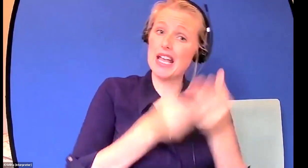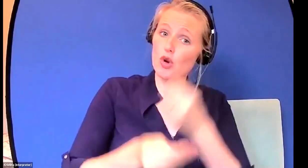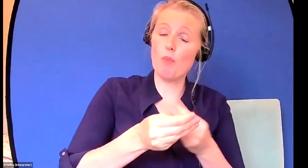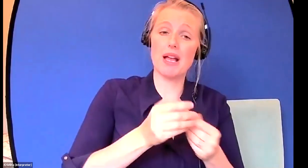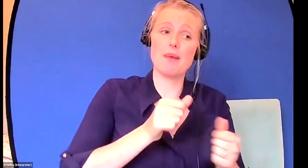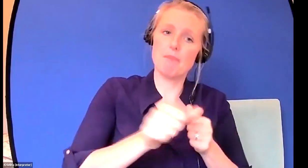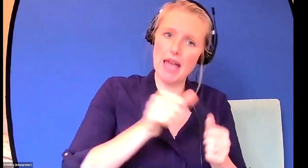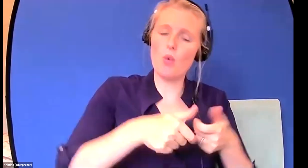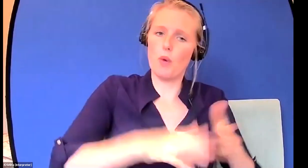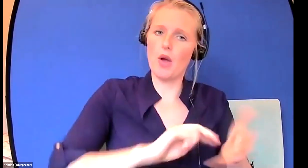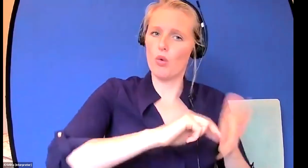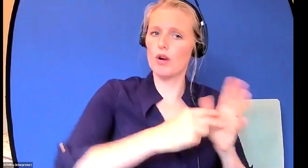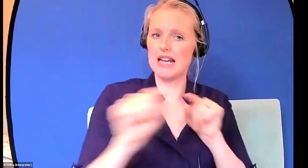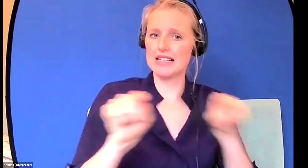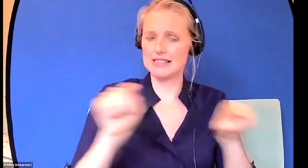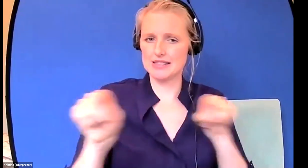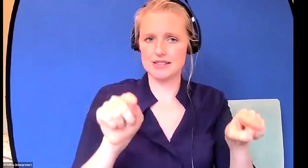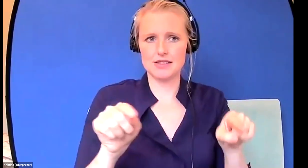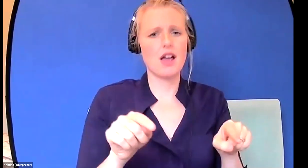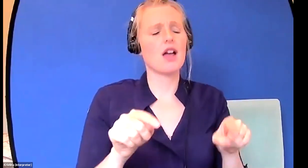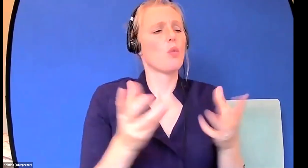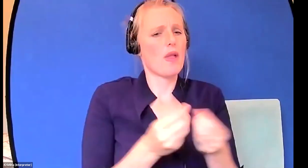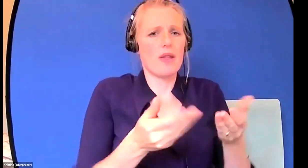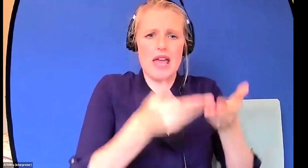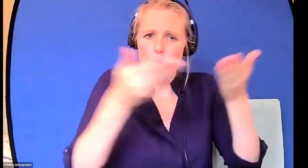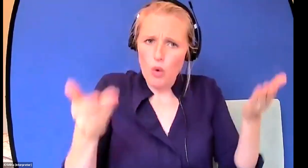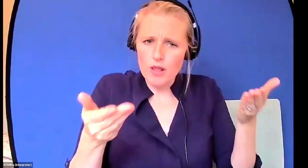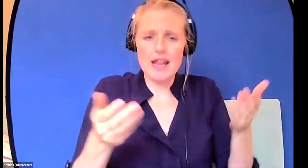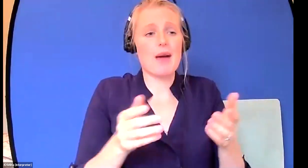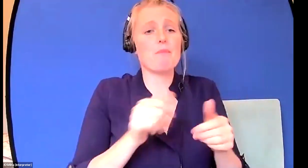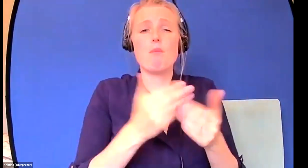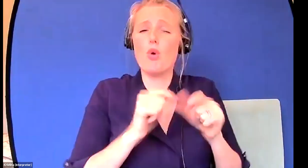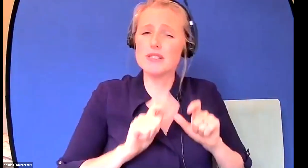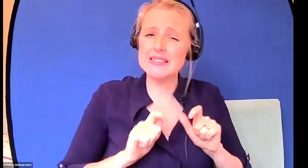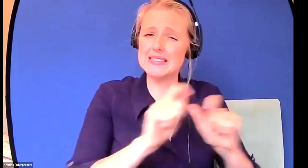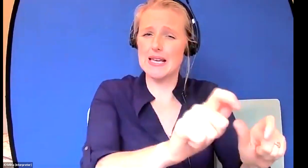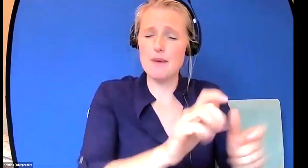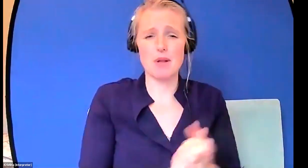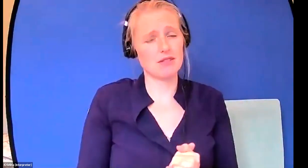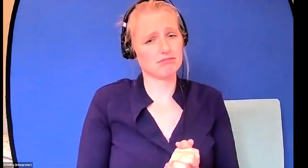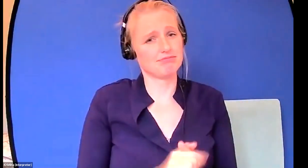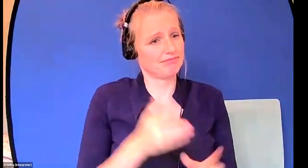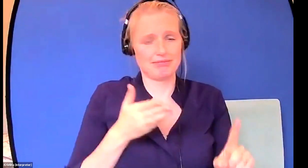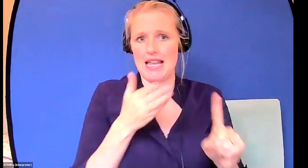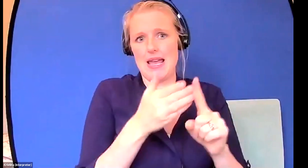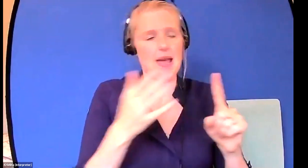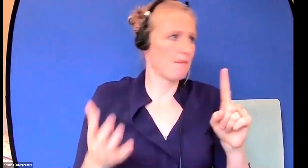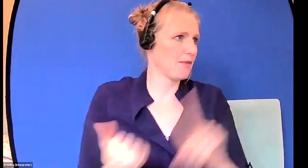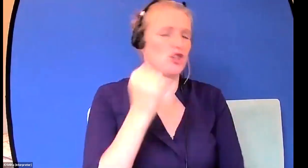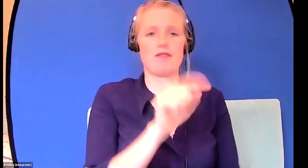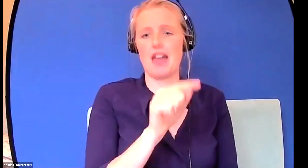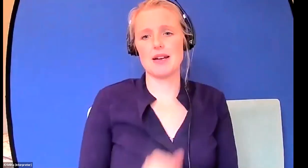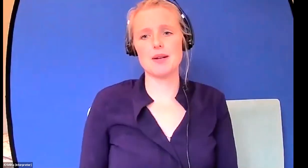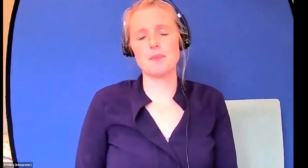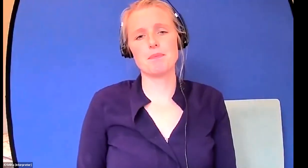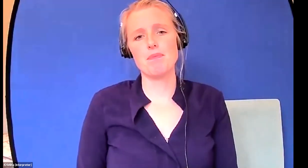those that are more equalitarian and sustainable in character. This would be a desirable outcome, I think. Not